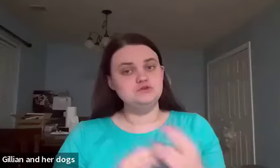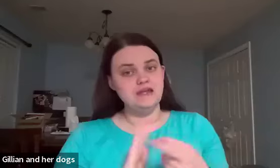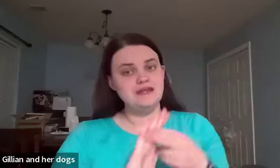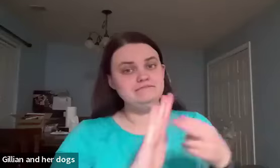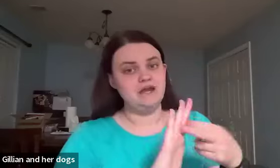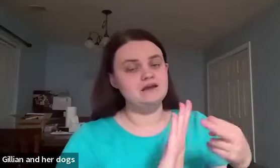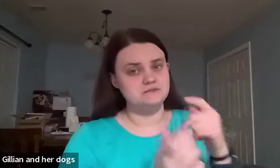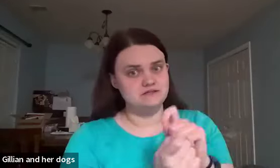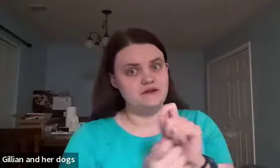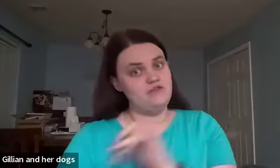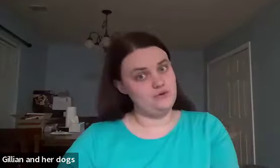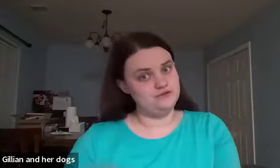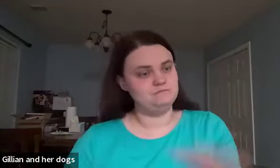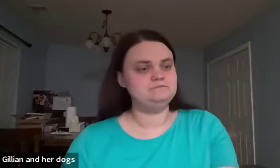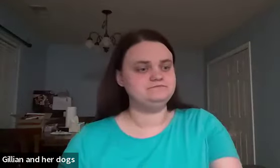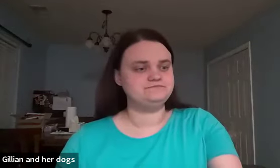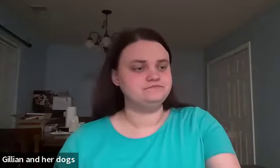you can kind of specify those.